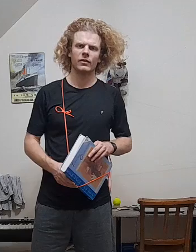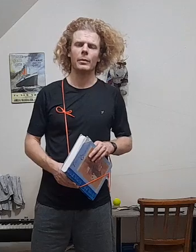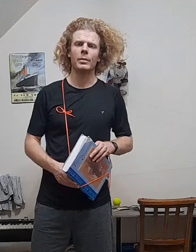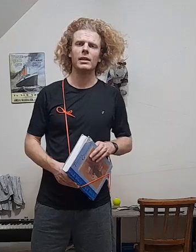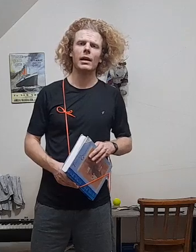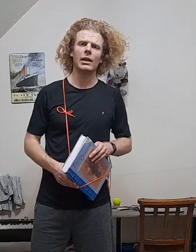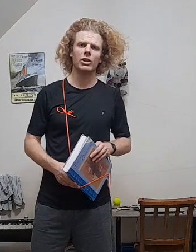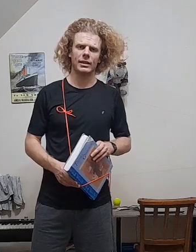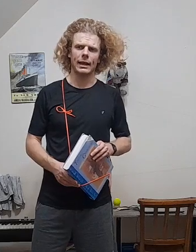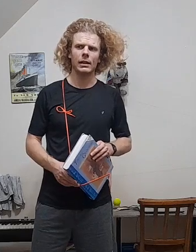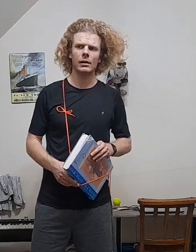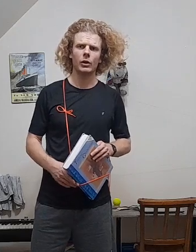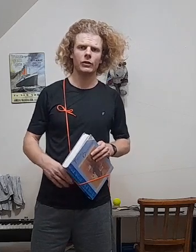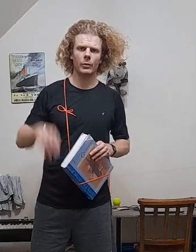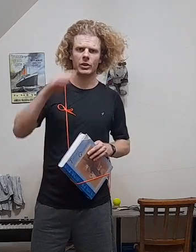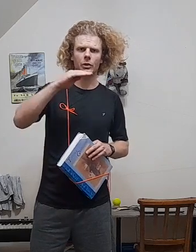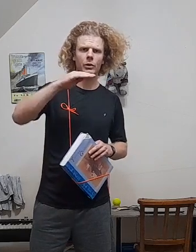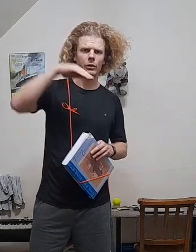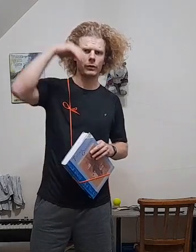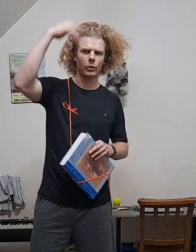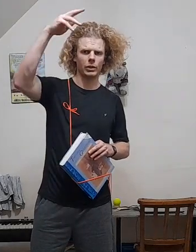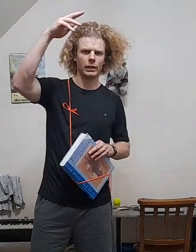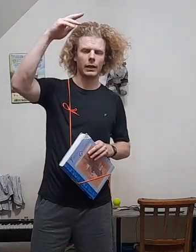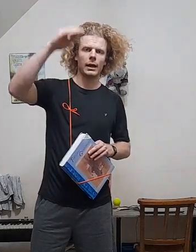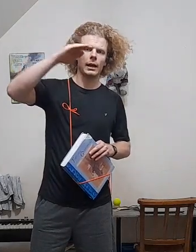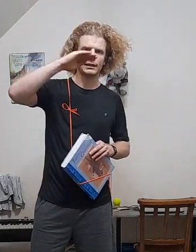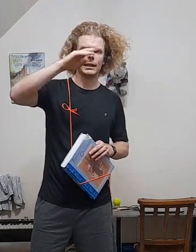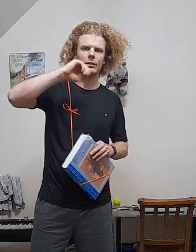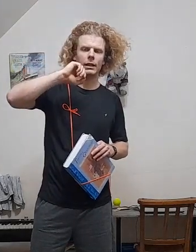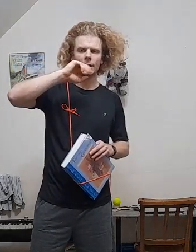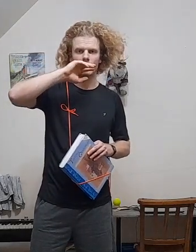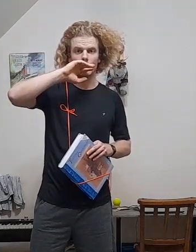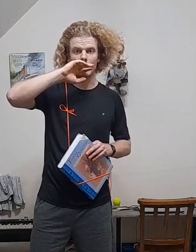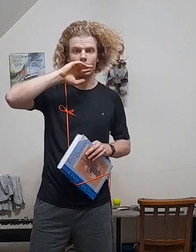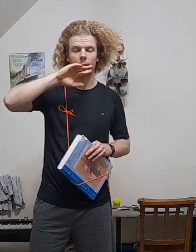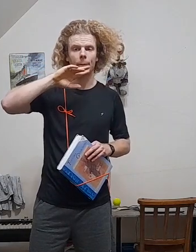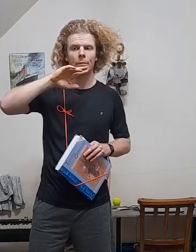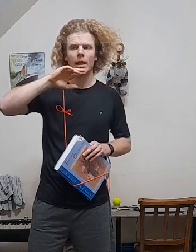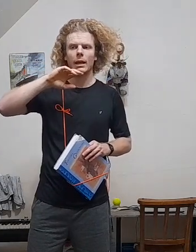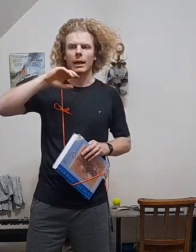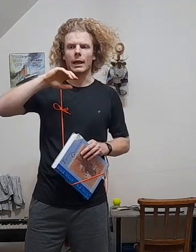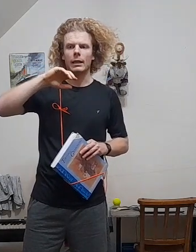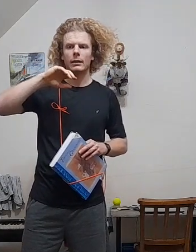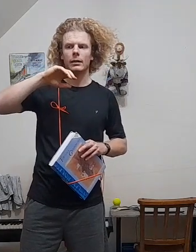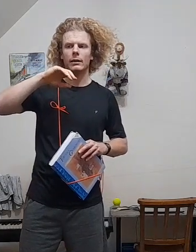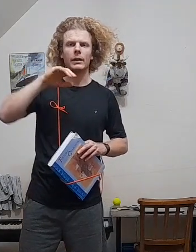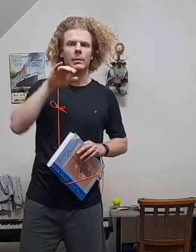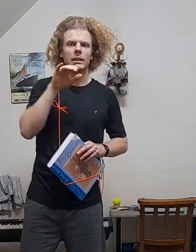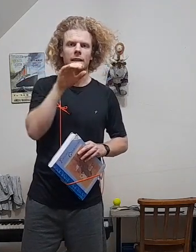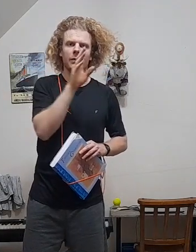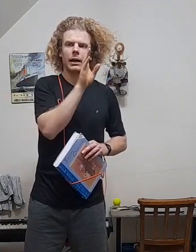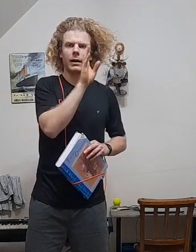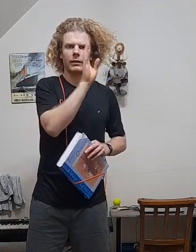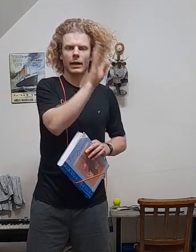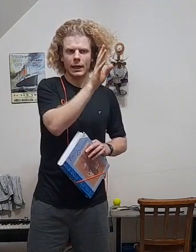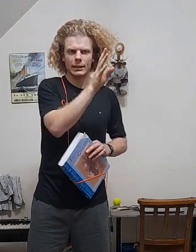the pH scale goes from 0 to 14, and 7 is the middle part. And that means there are the acids